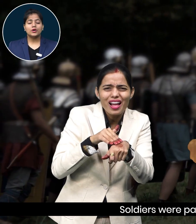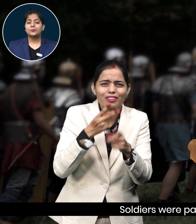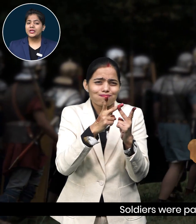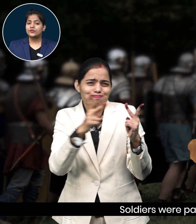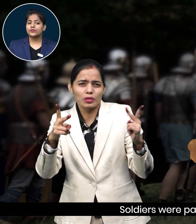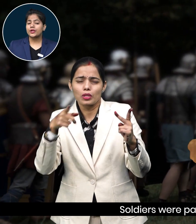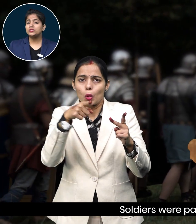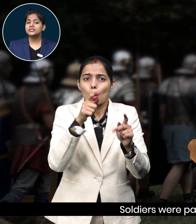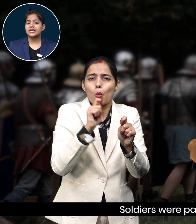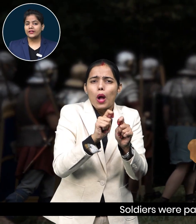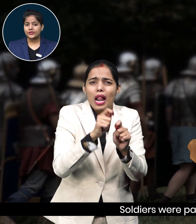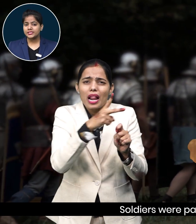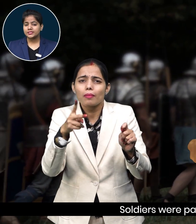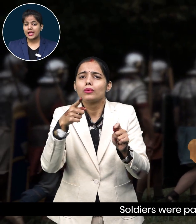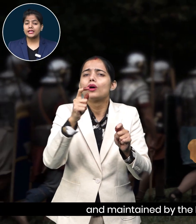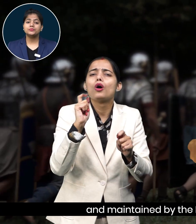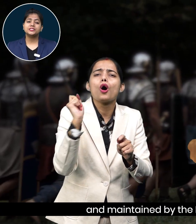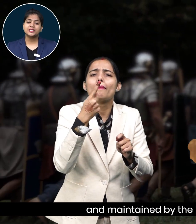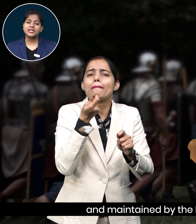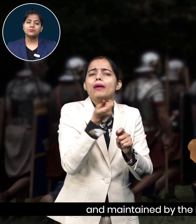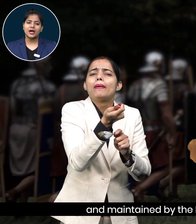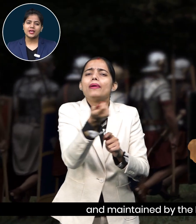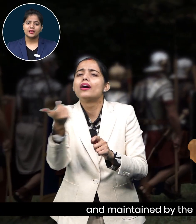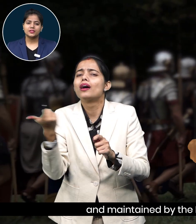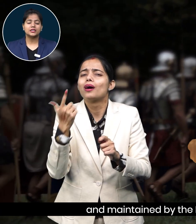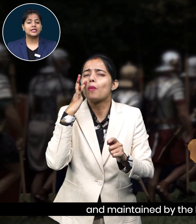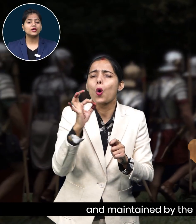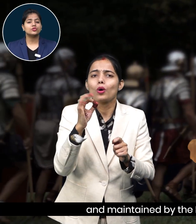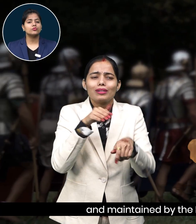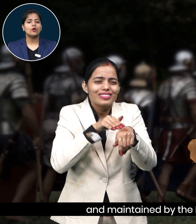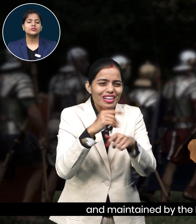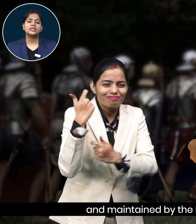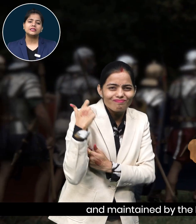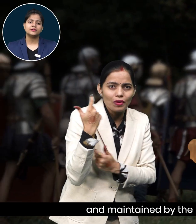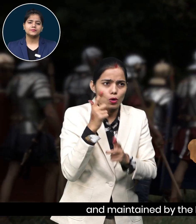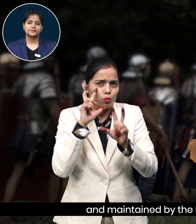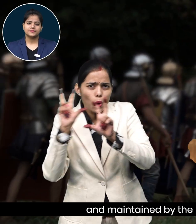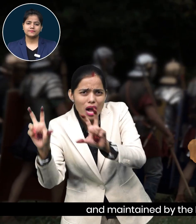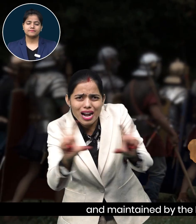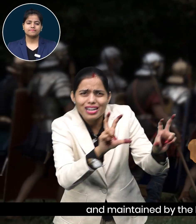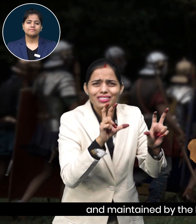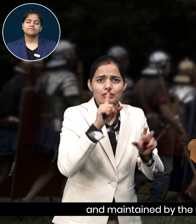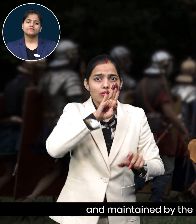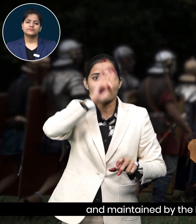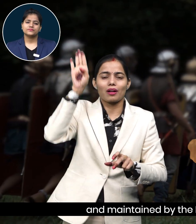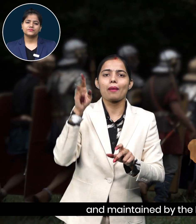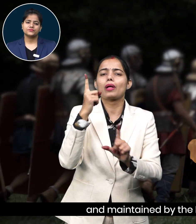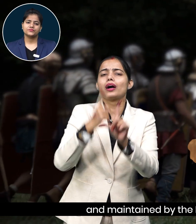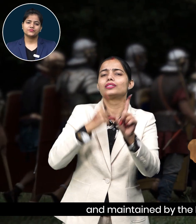Soldiers were paid regular salaries and maintained by the king throughout the year.